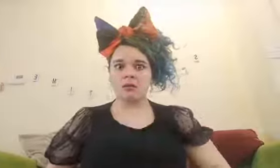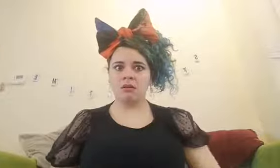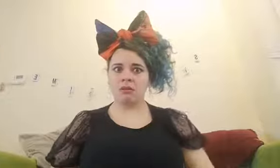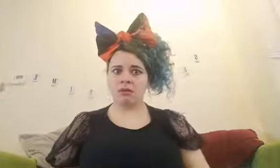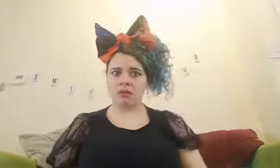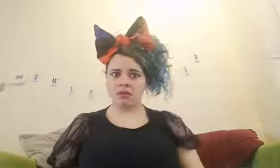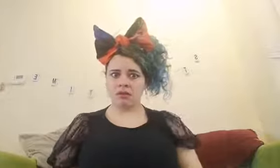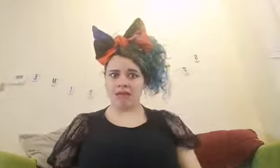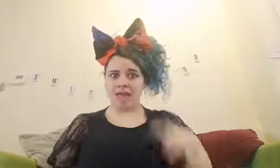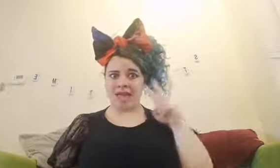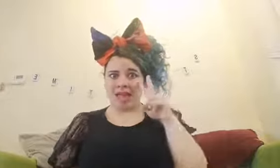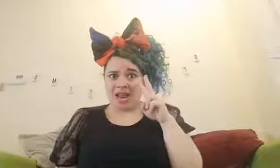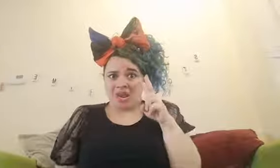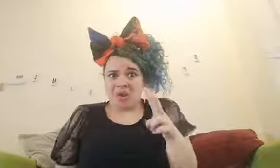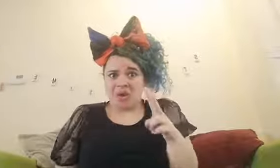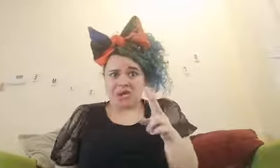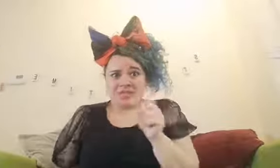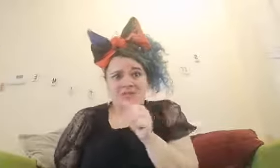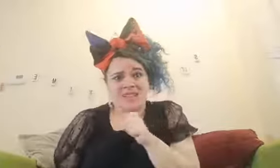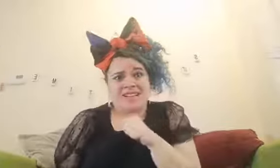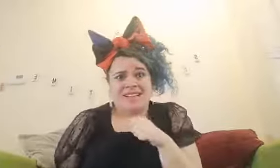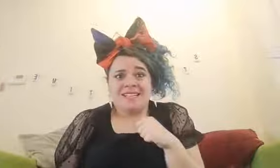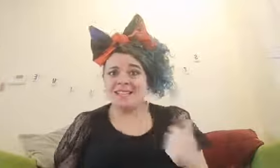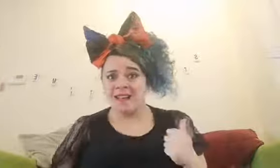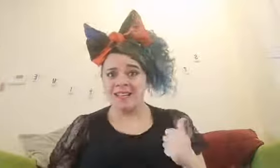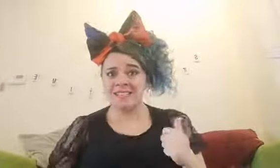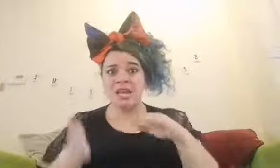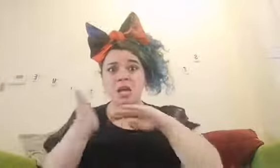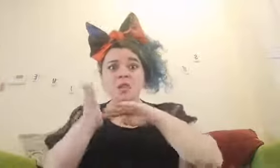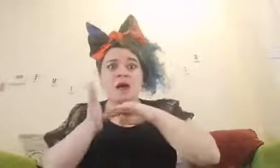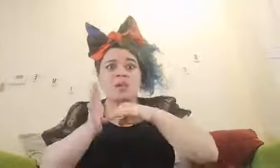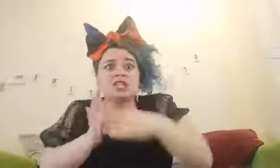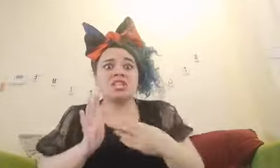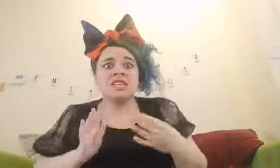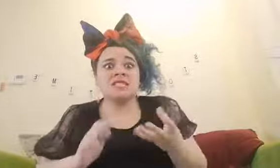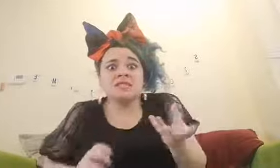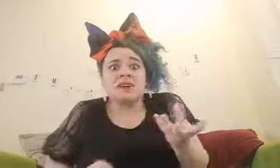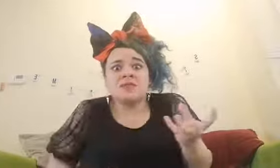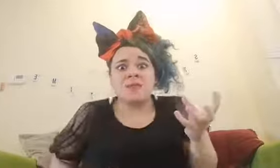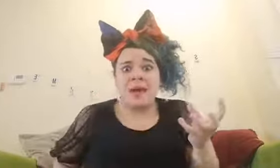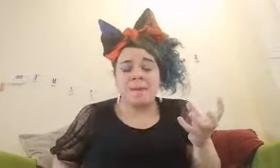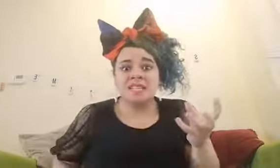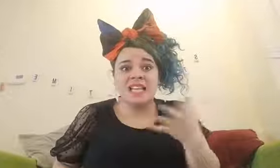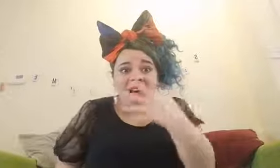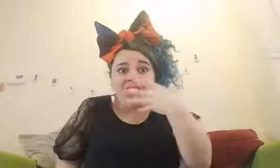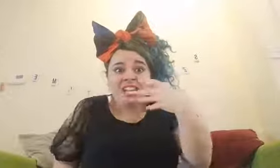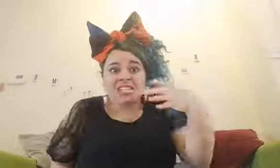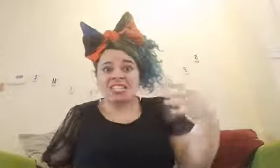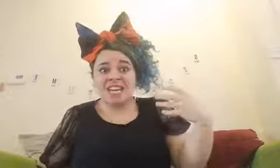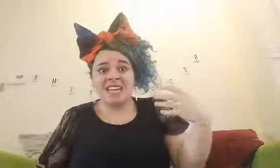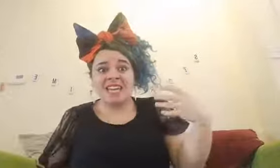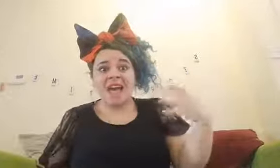Oh, it looked really nice. There were cheese stuffed peppers and chili